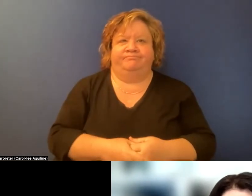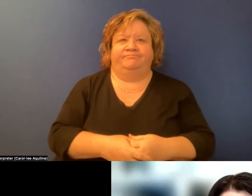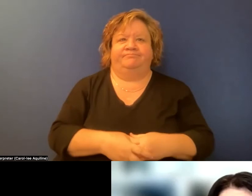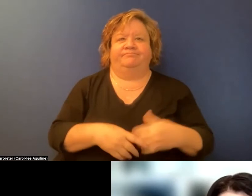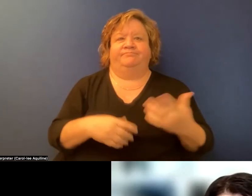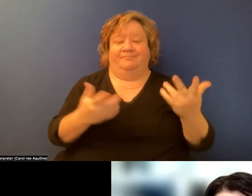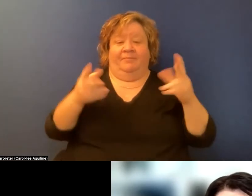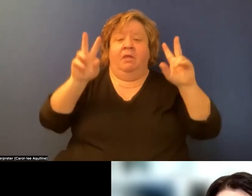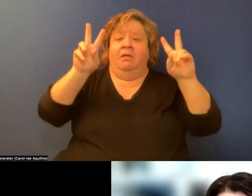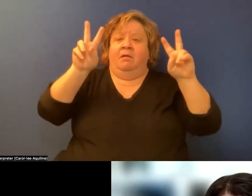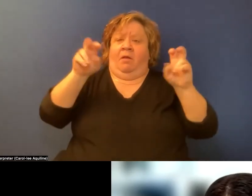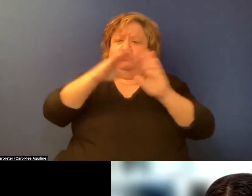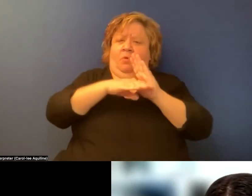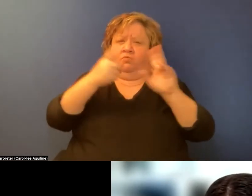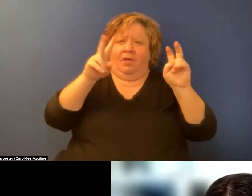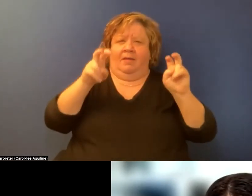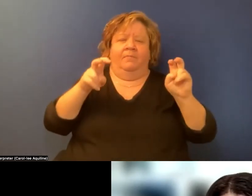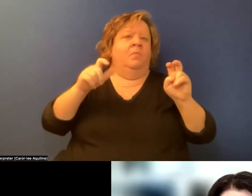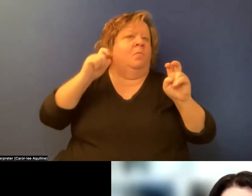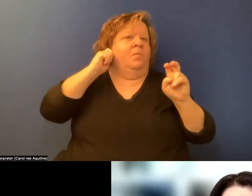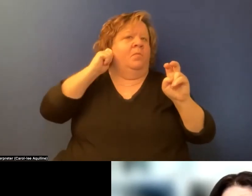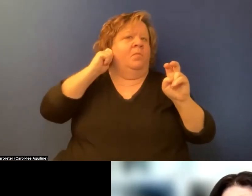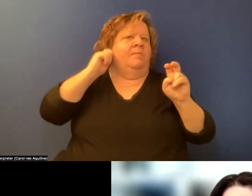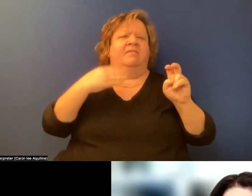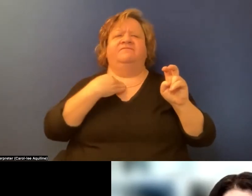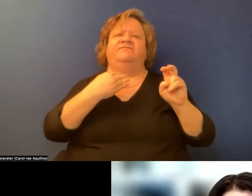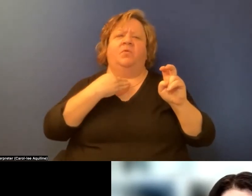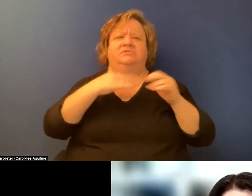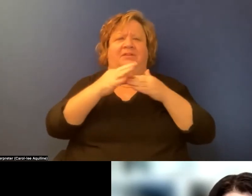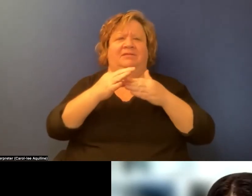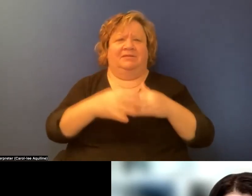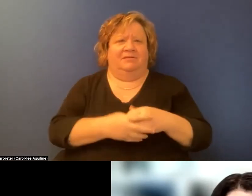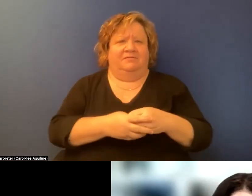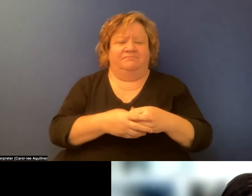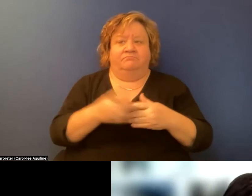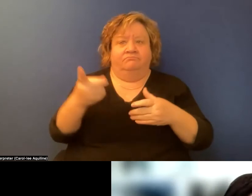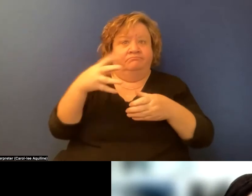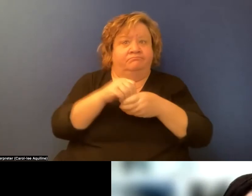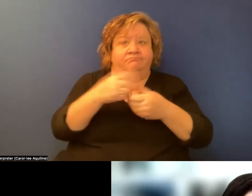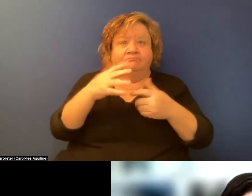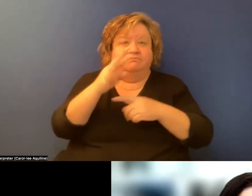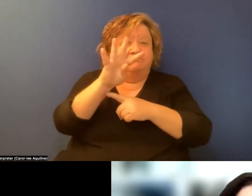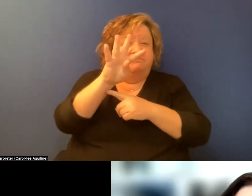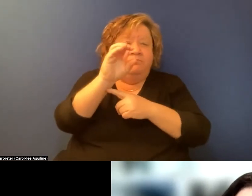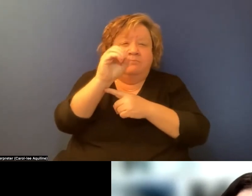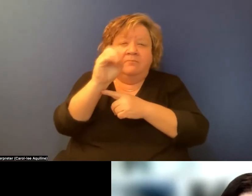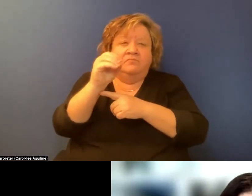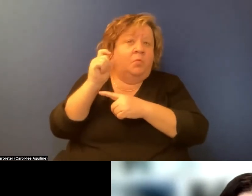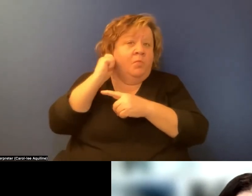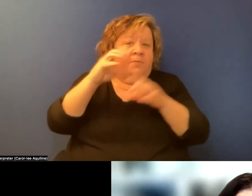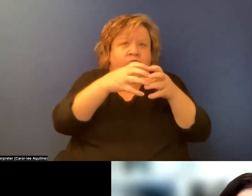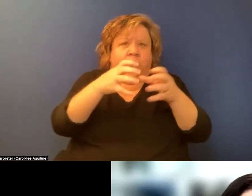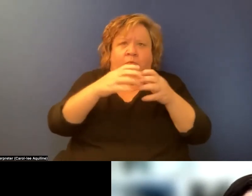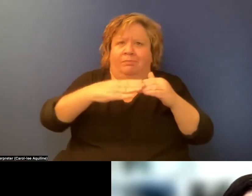400 women's rights, local grassroots organizations, and lesbian, bisexual, transgender, queer, and intersex